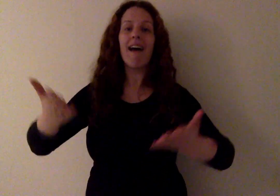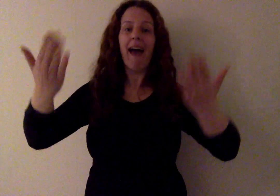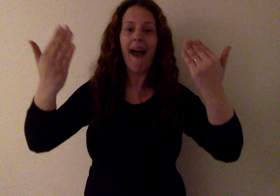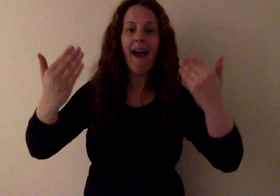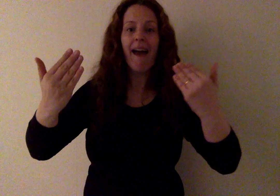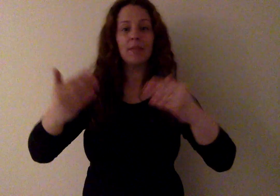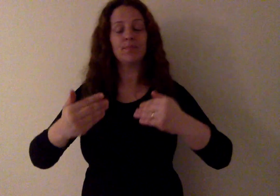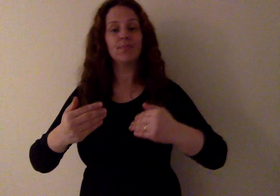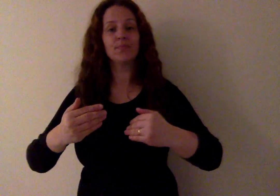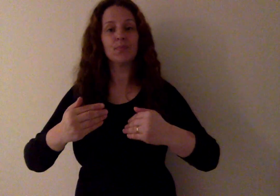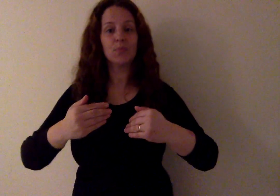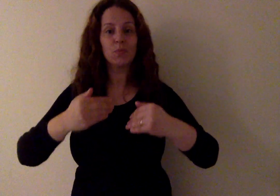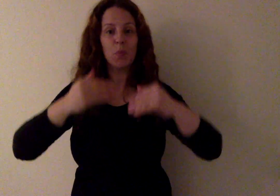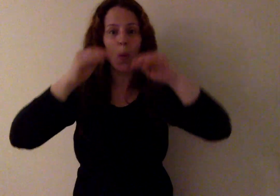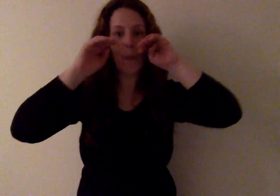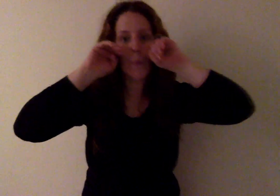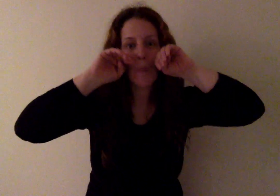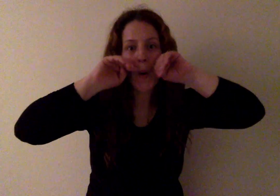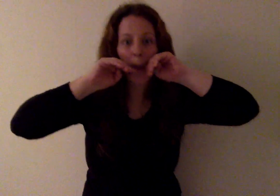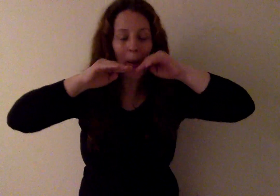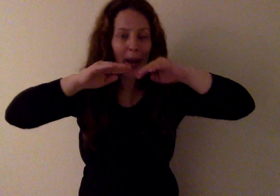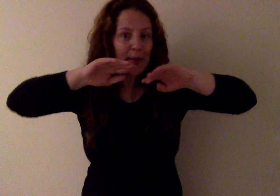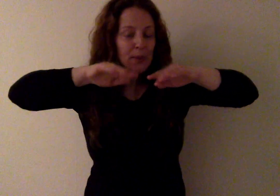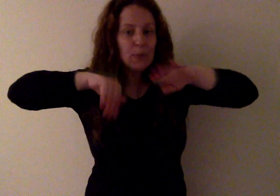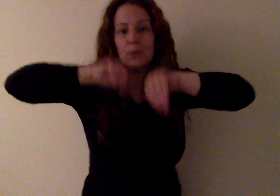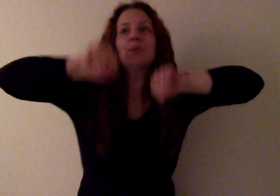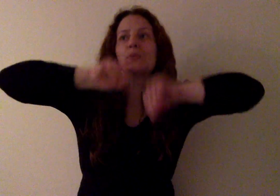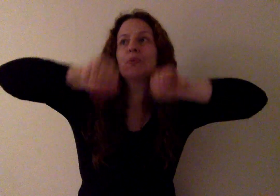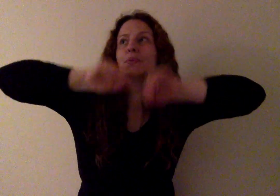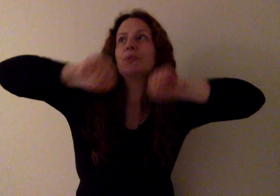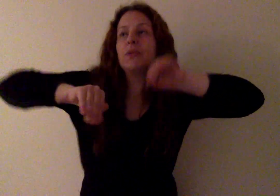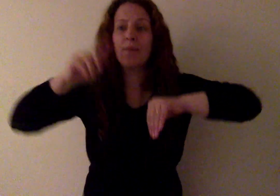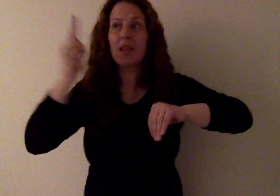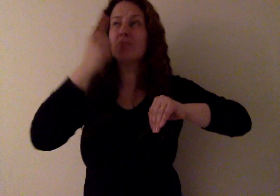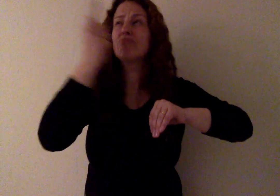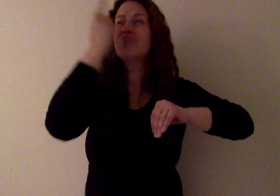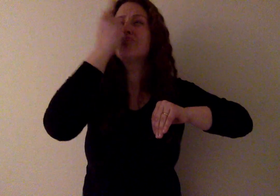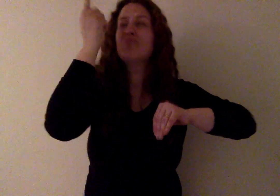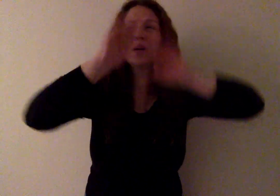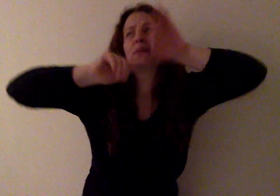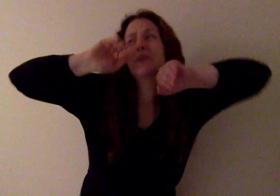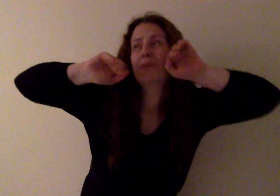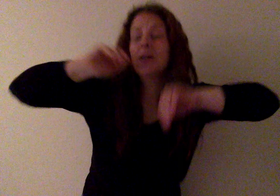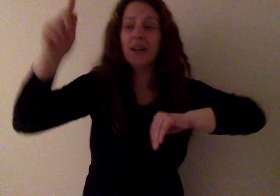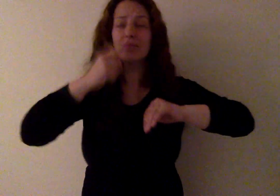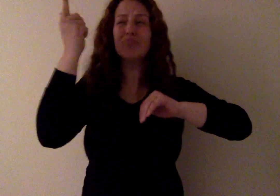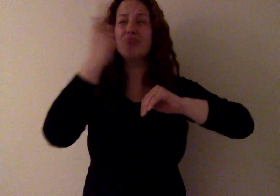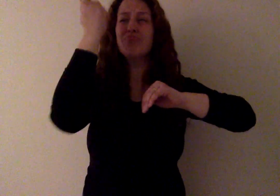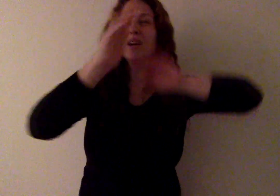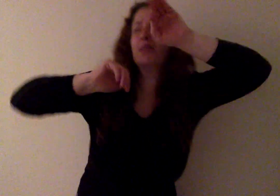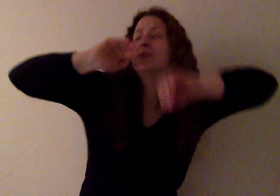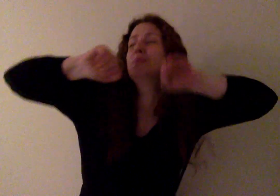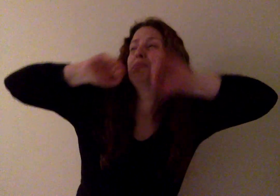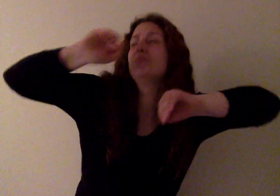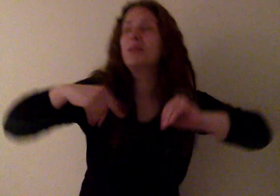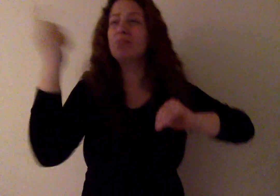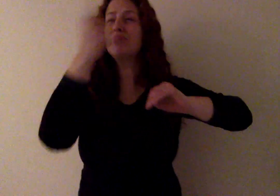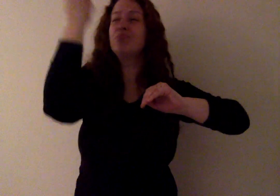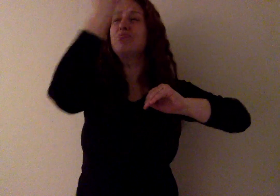scratched and scrabbled and scrooged, and then he scrooged again and scrabbled and scratched and